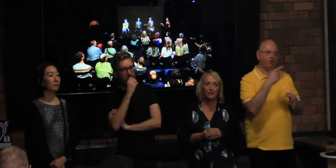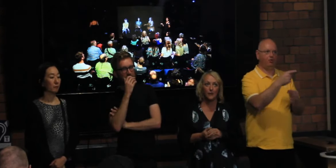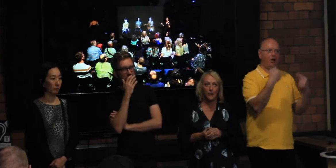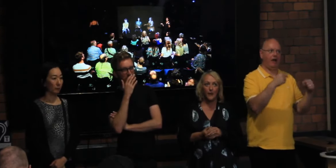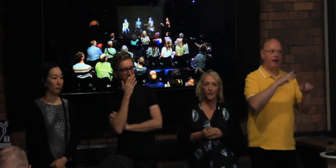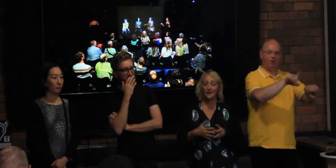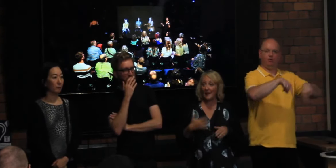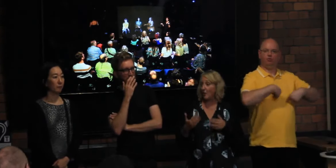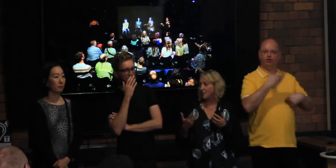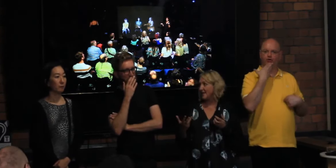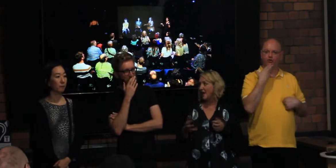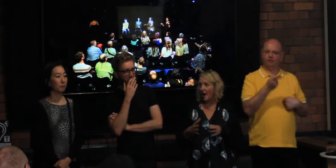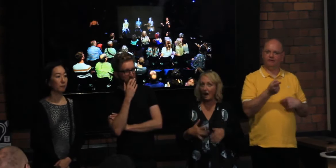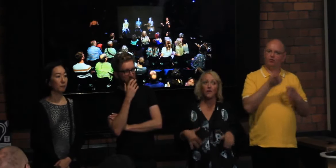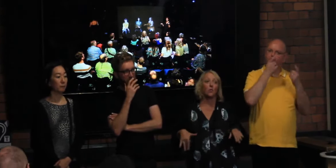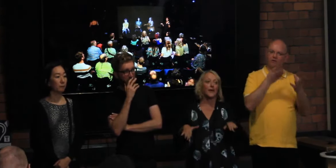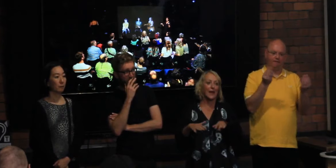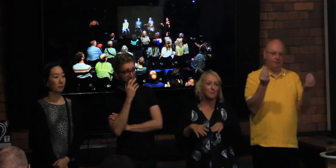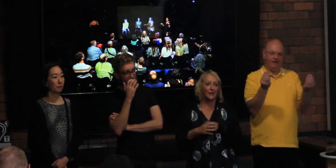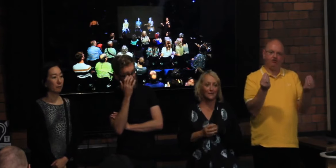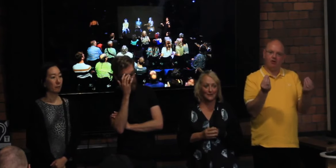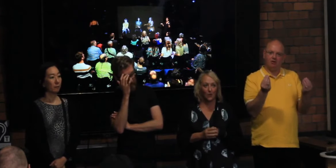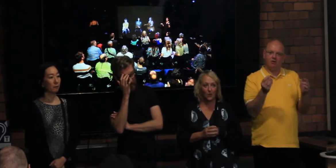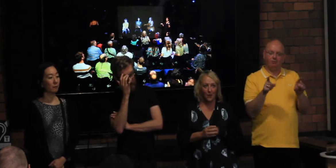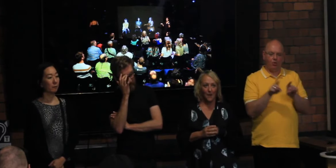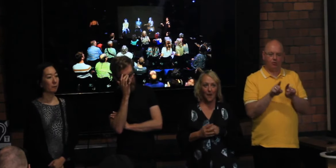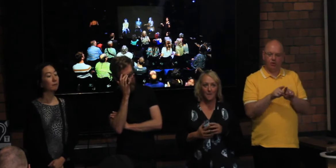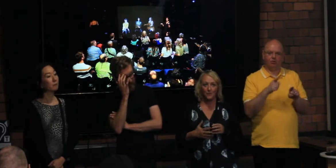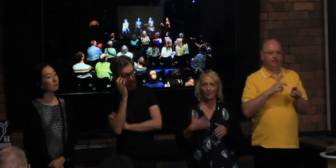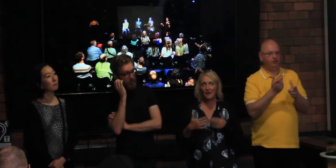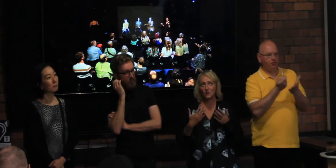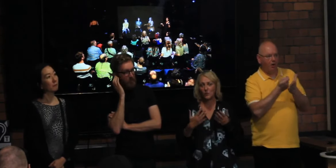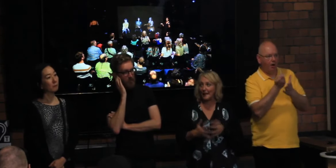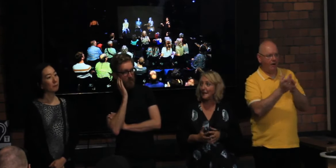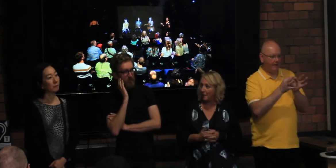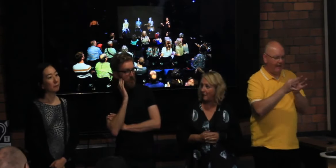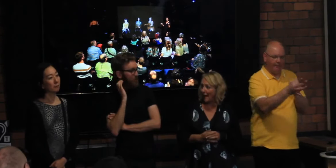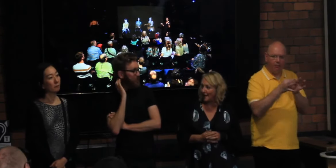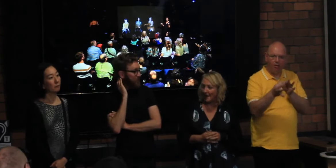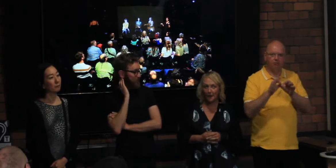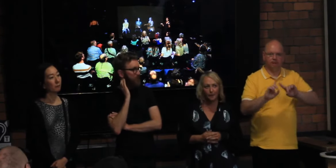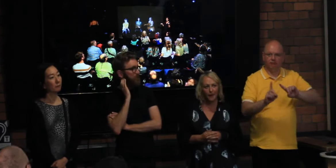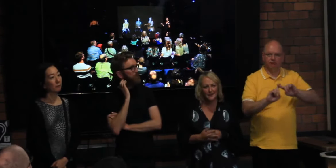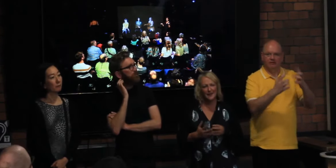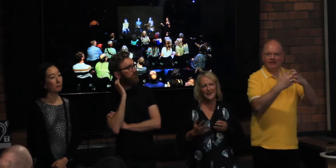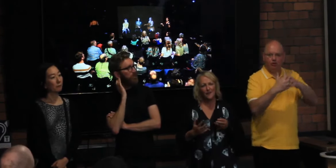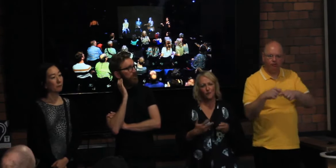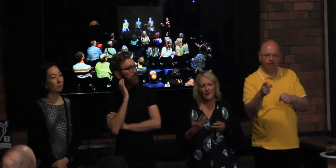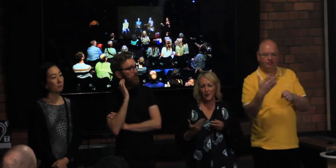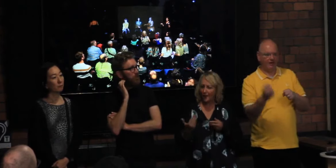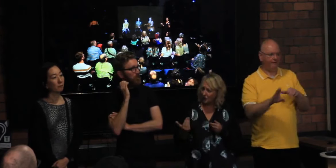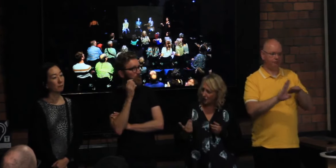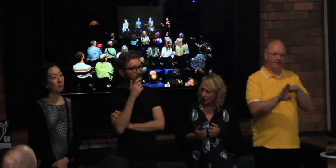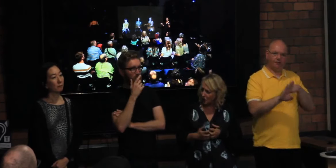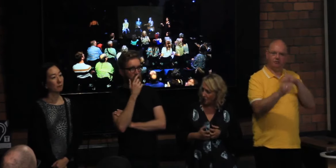material. And again, obviously, the hair and all the cabling. So that's always a little bit of a headache. But for